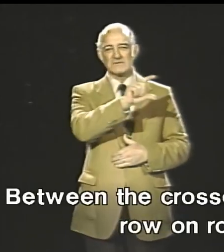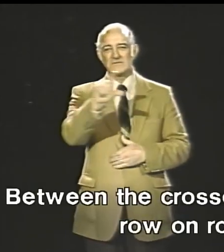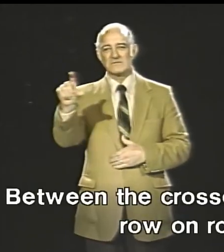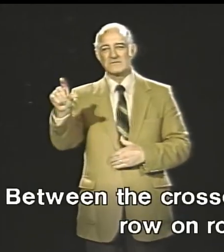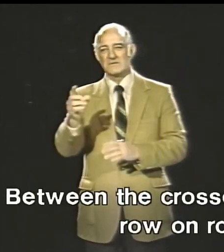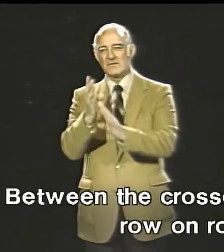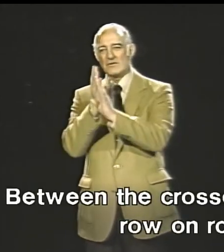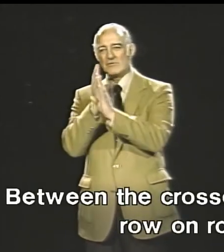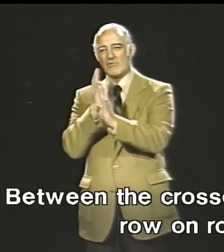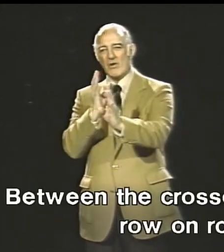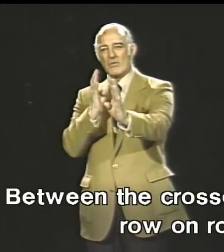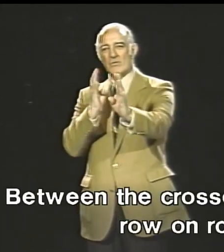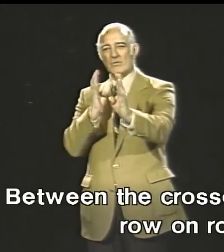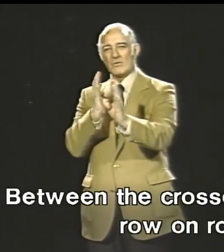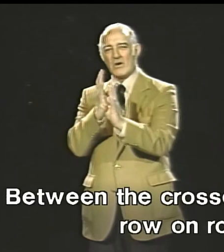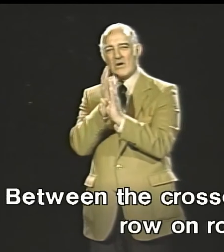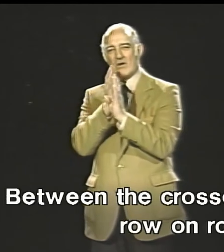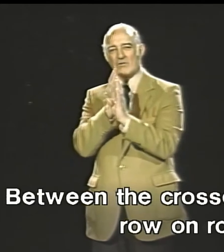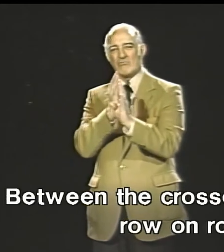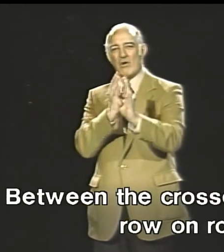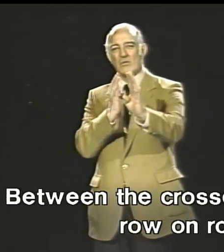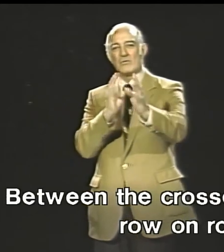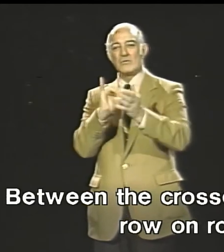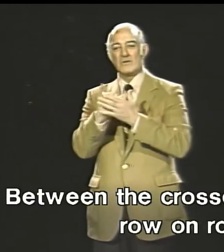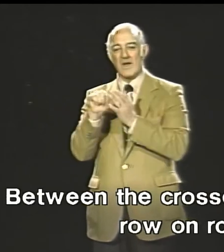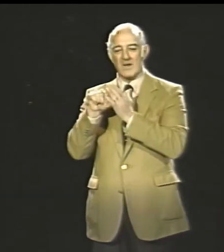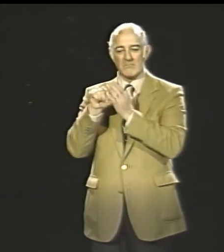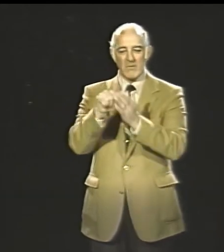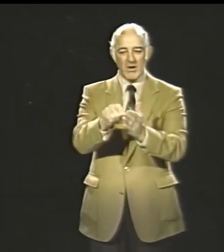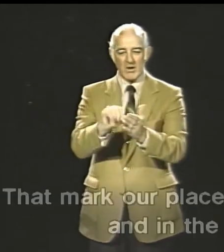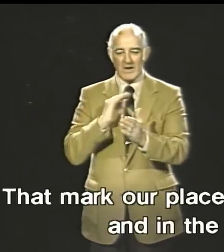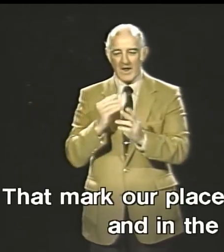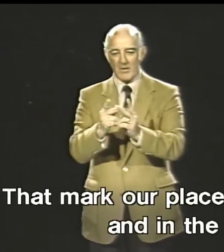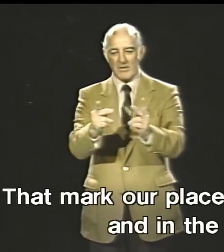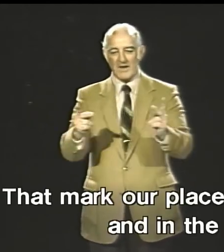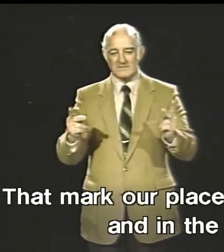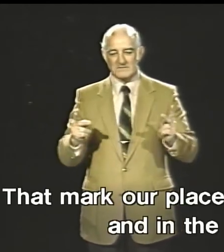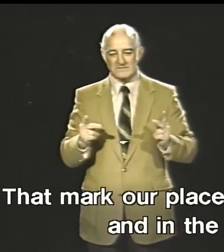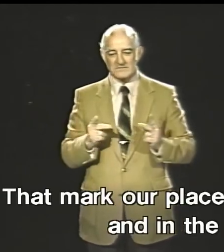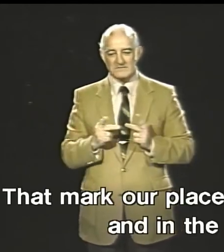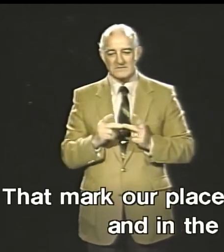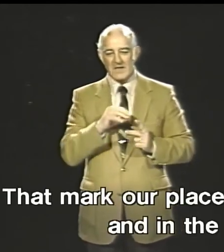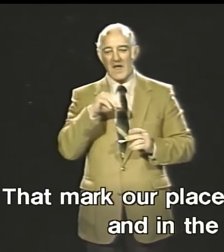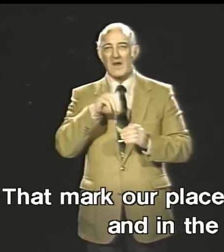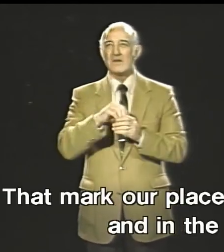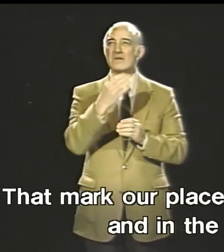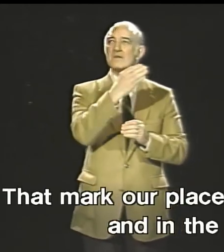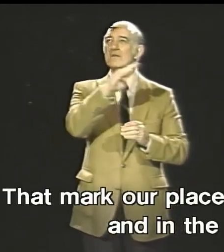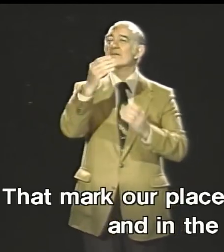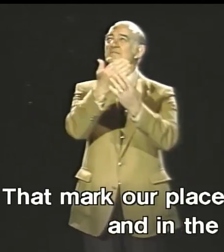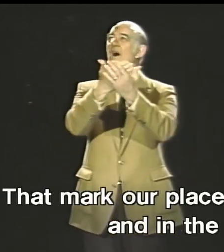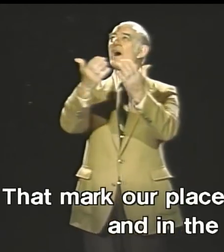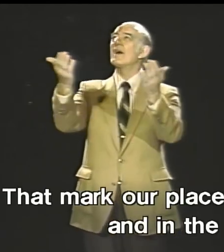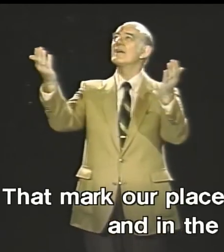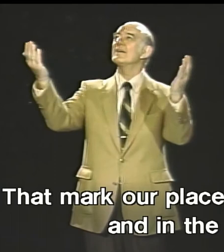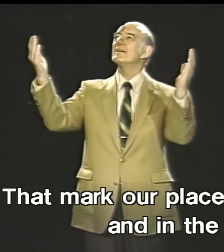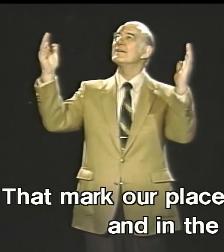Between the crosses, row on row, that mark our place. And in the